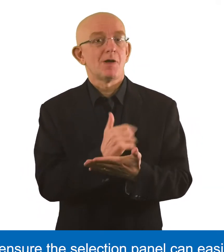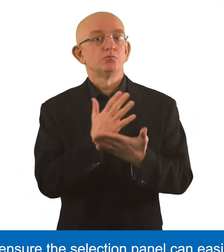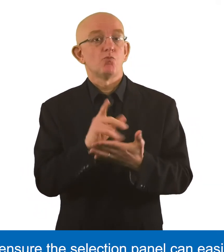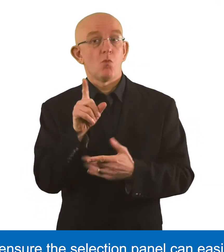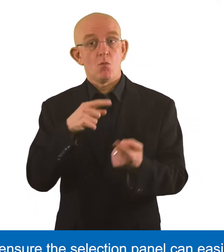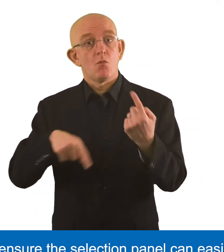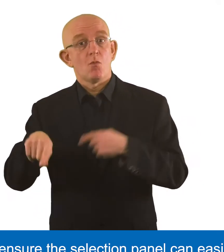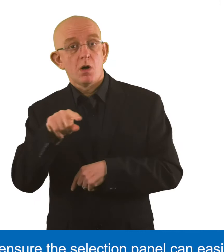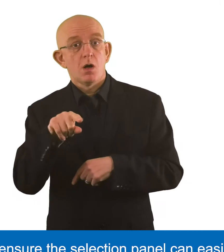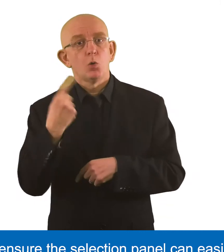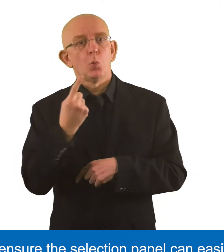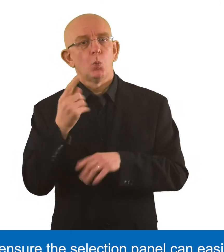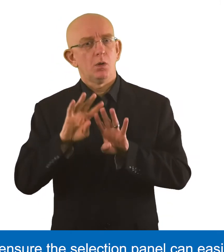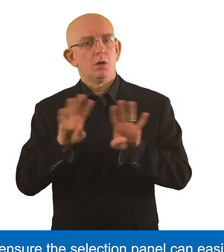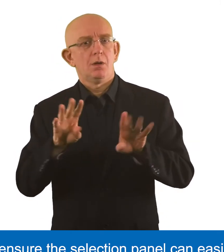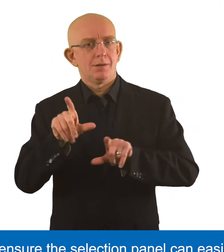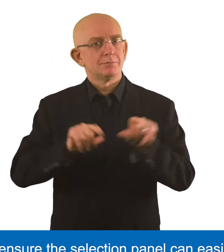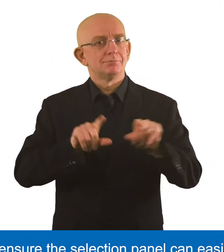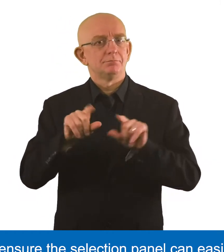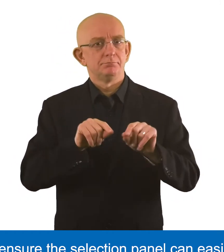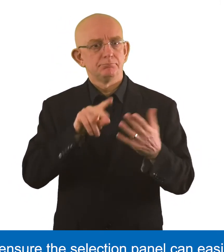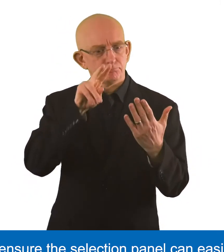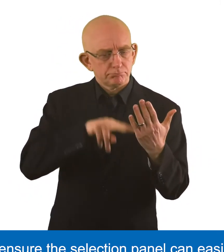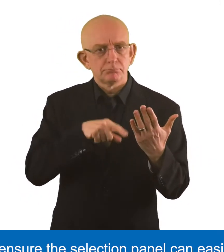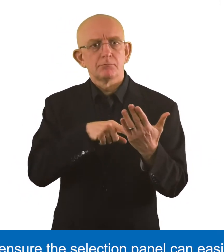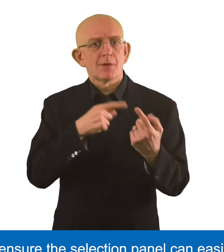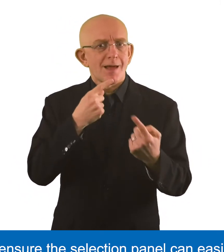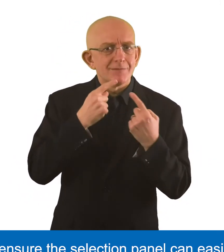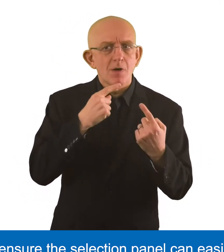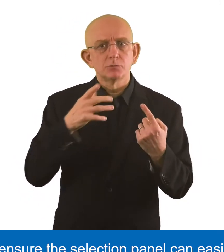This is to ensure the selection panel can easily find the information they require.